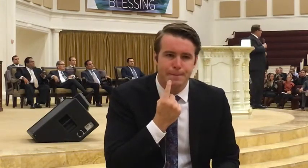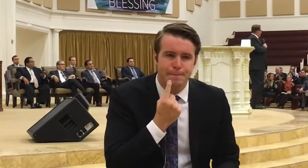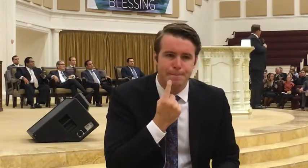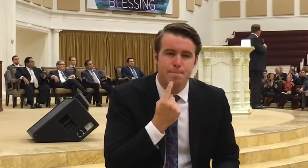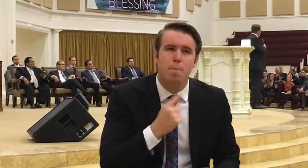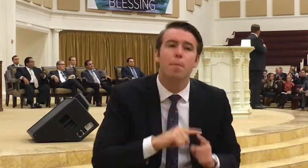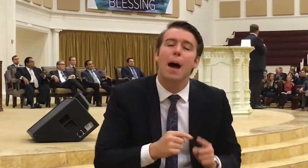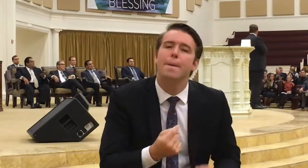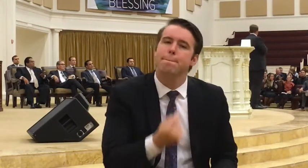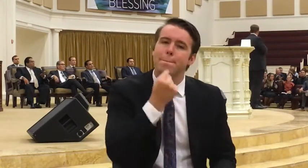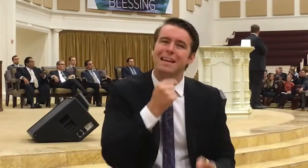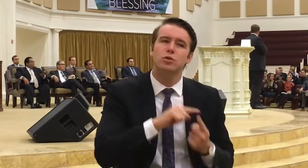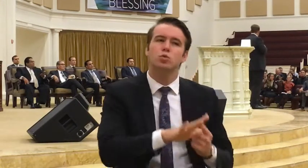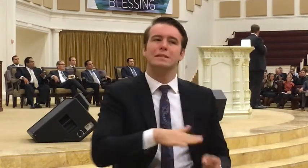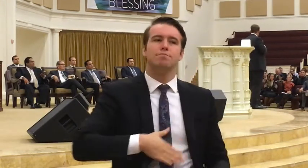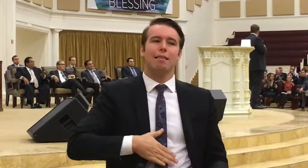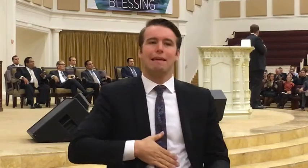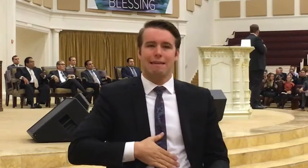but bitter in the belly.